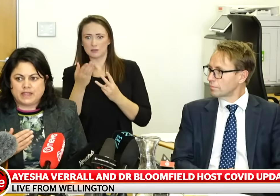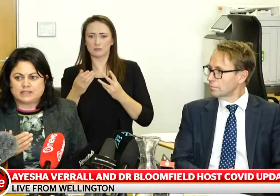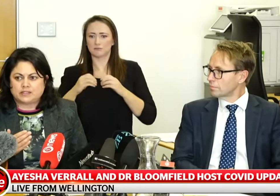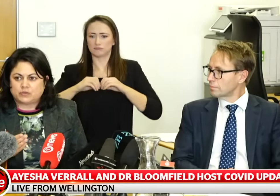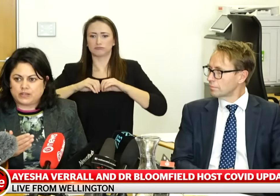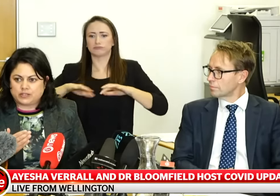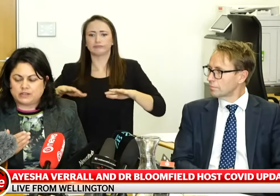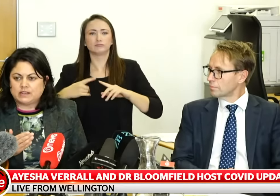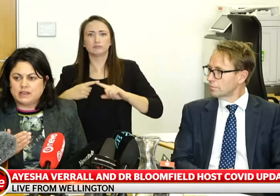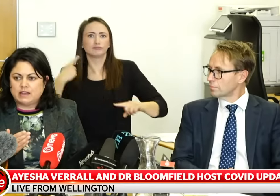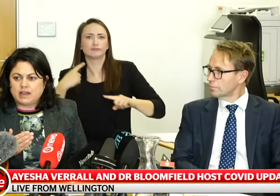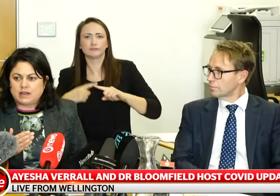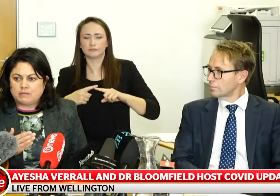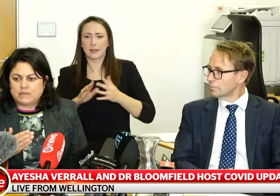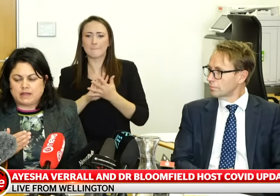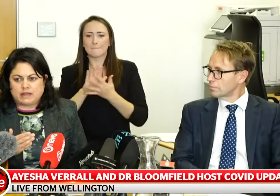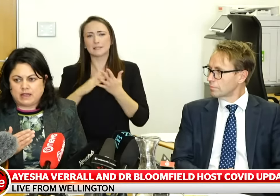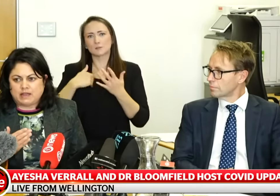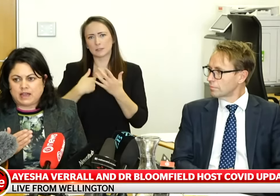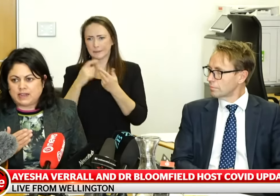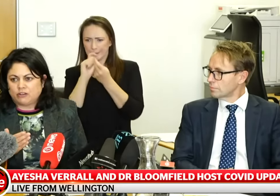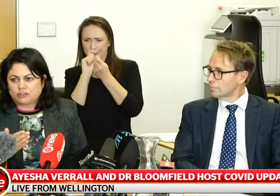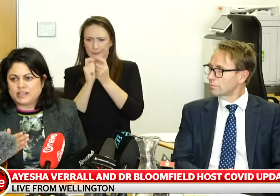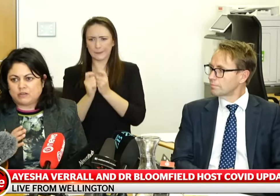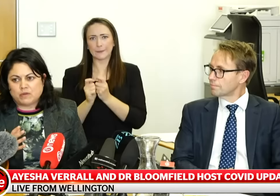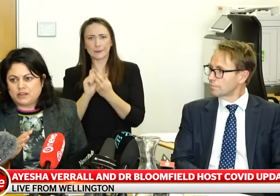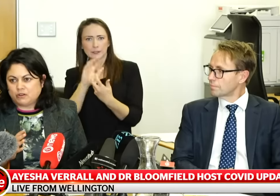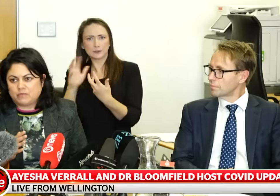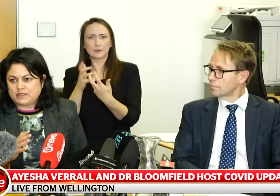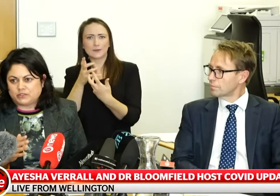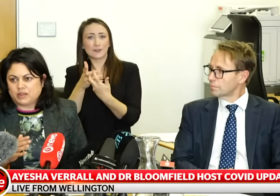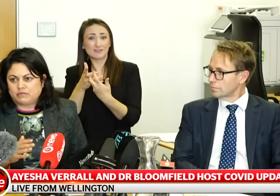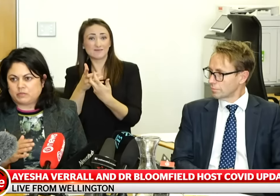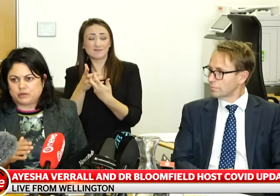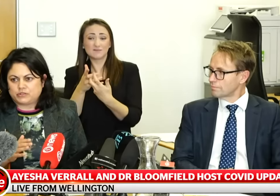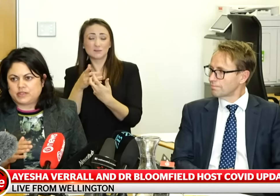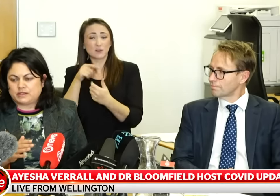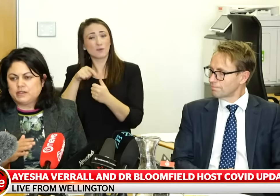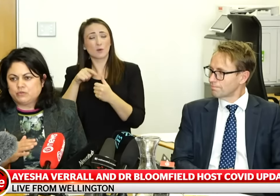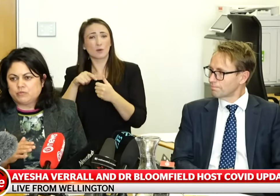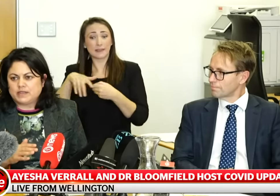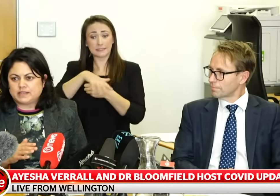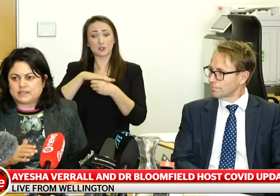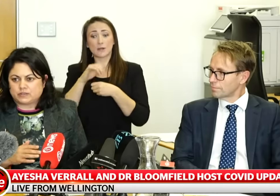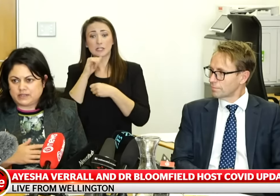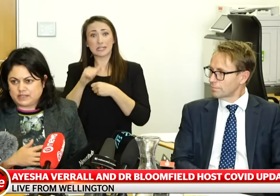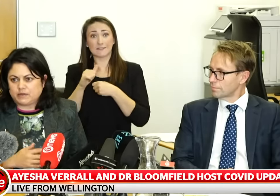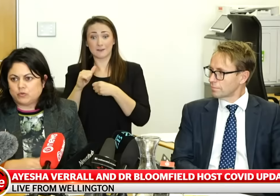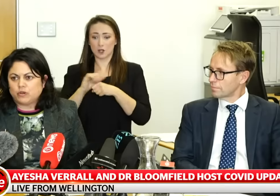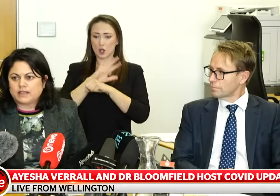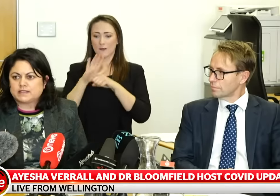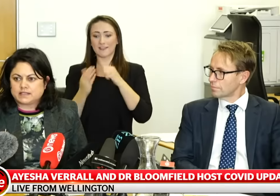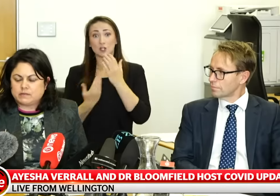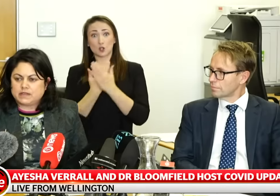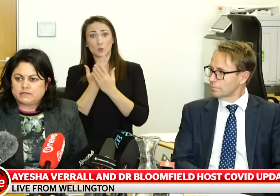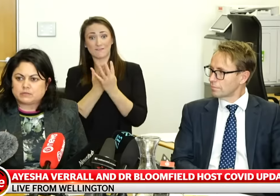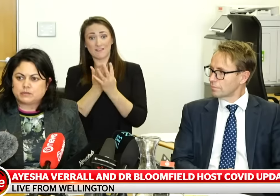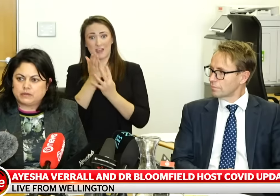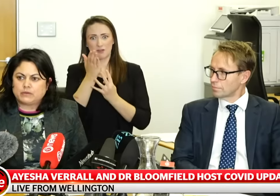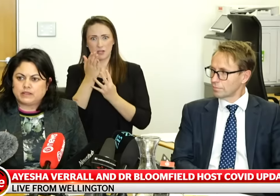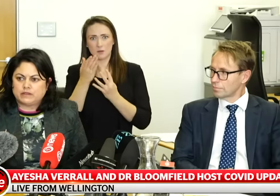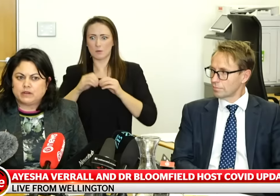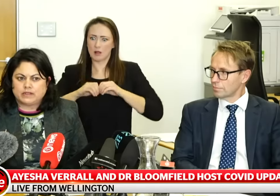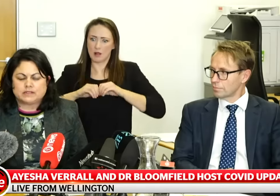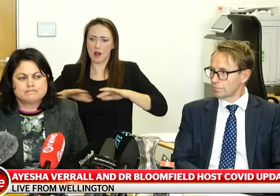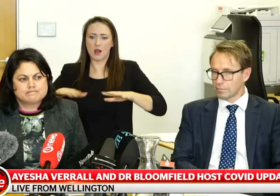So in that situation, a hard lockdown might not be the type of approach that would be necessary, and something more like the CPF is